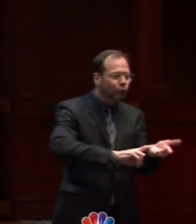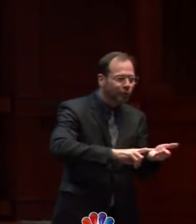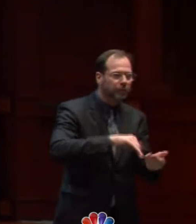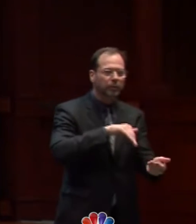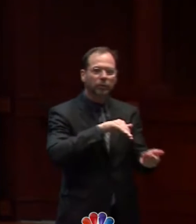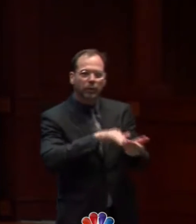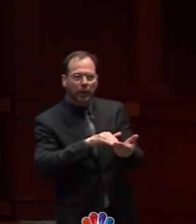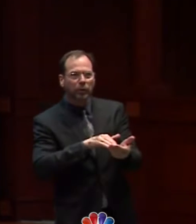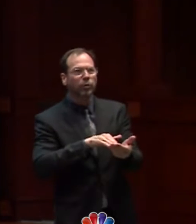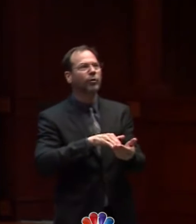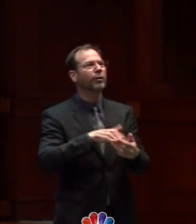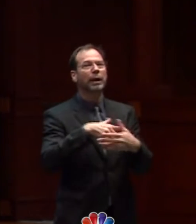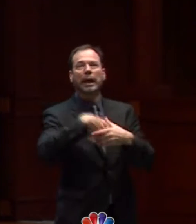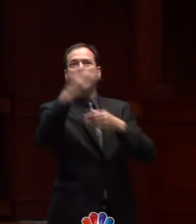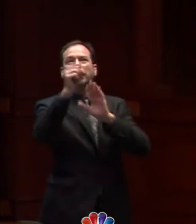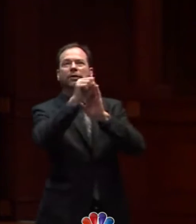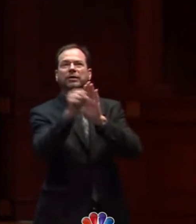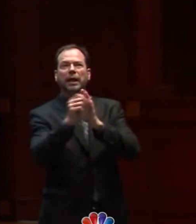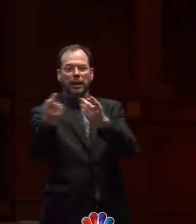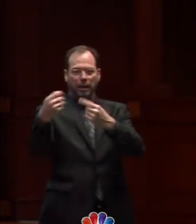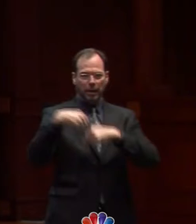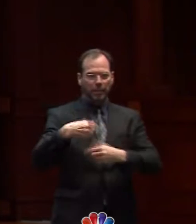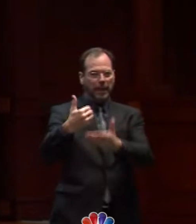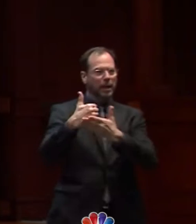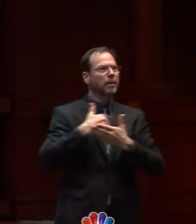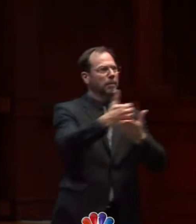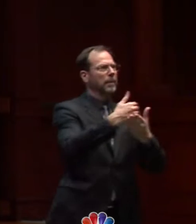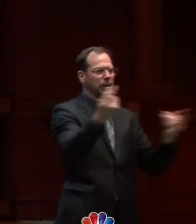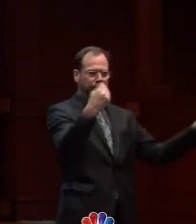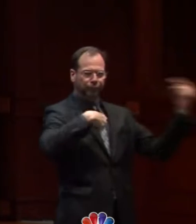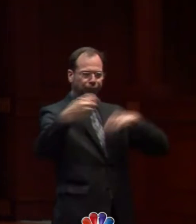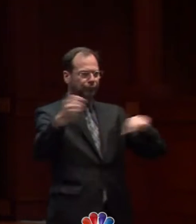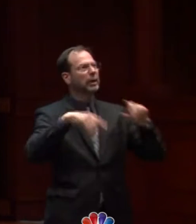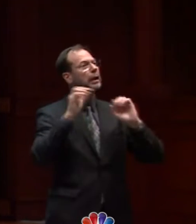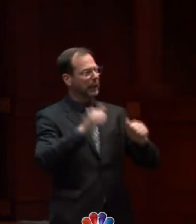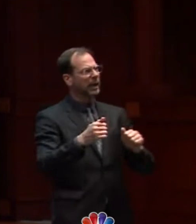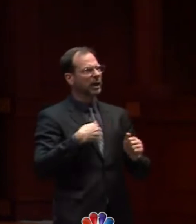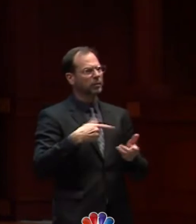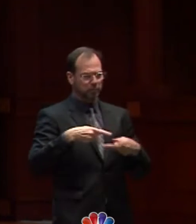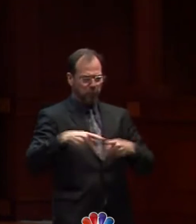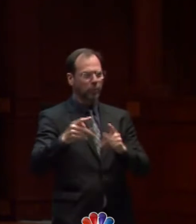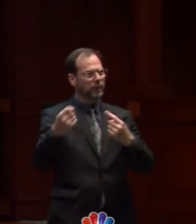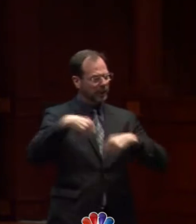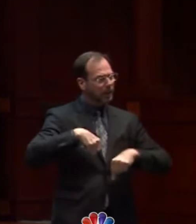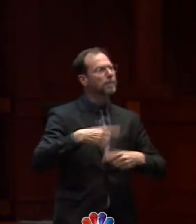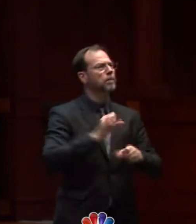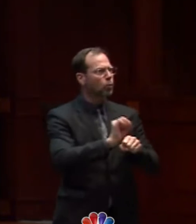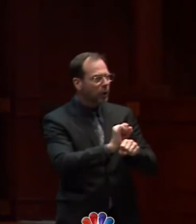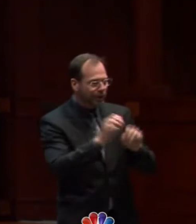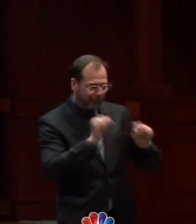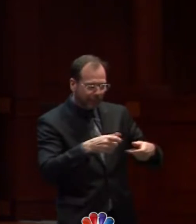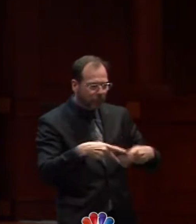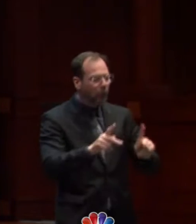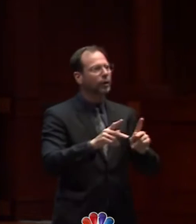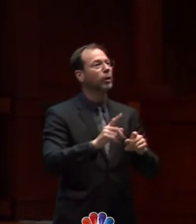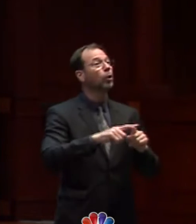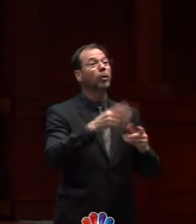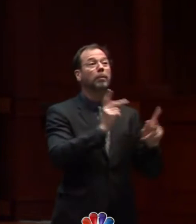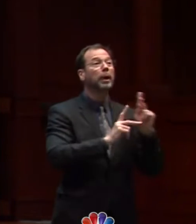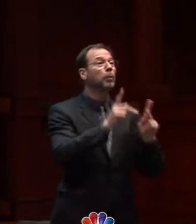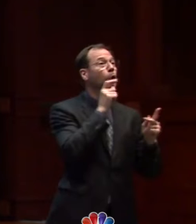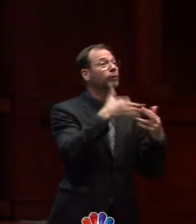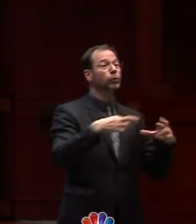and our doctors to come in from out of state and be able to provide their medical services here, waivers that would allow those who are recently